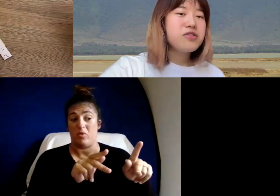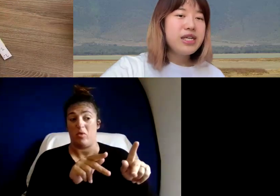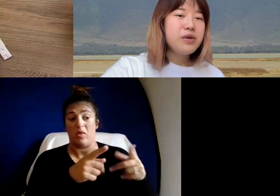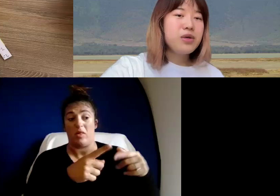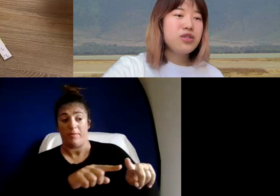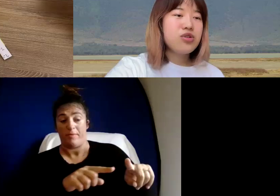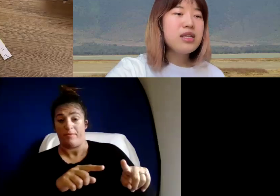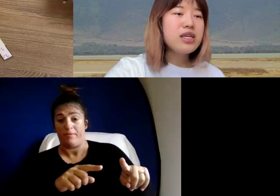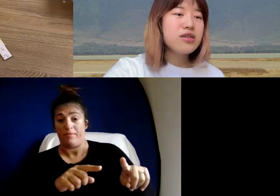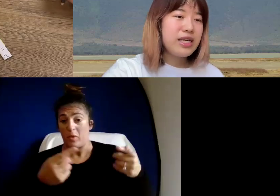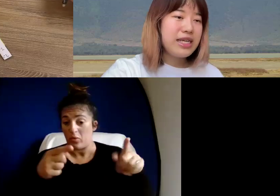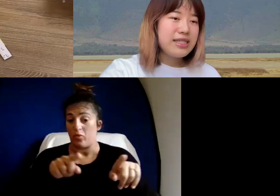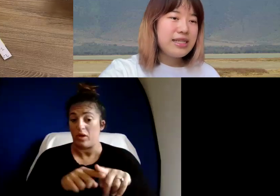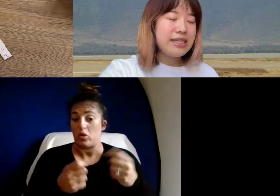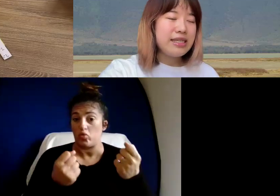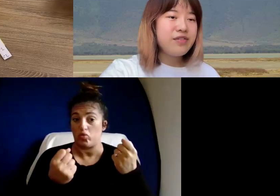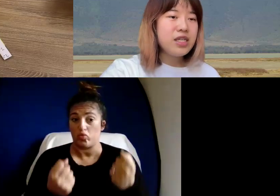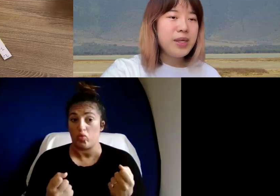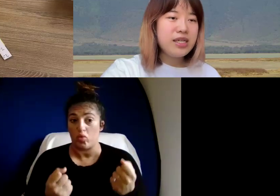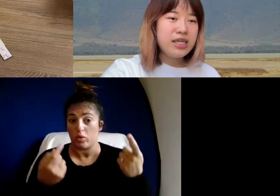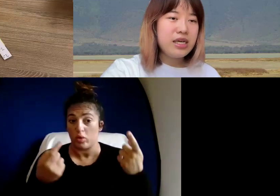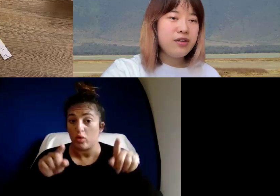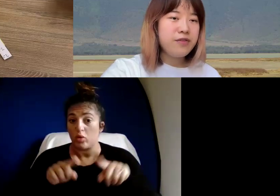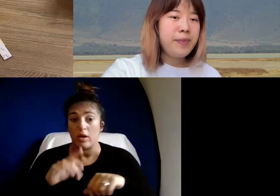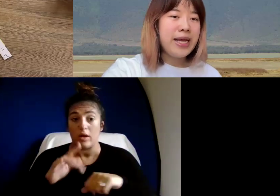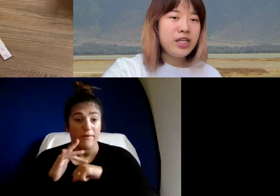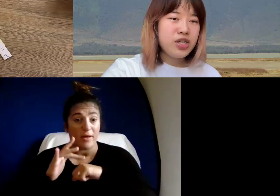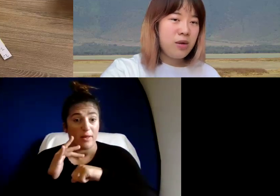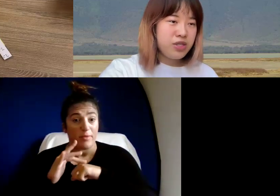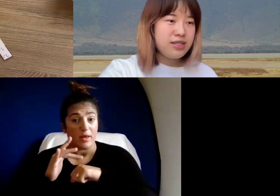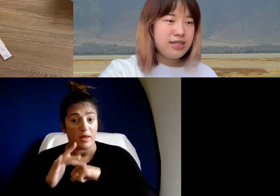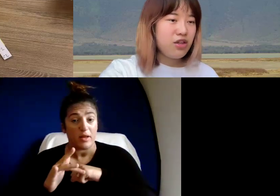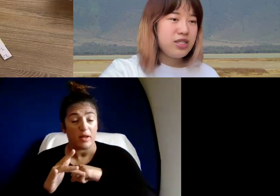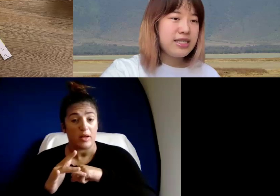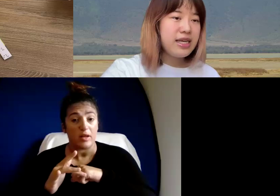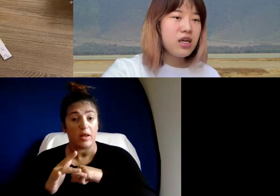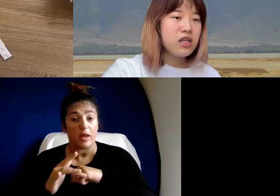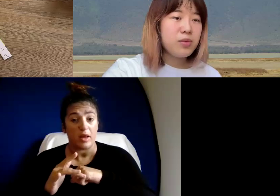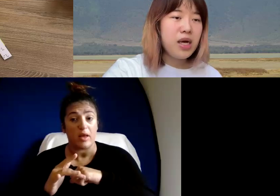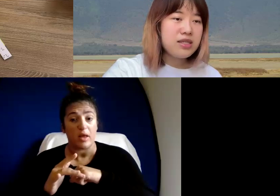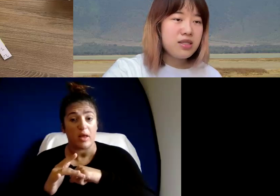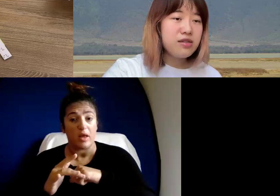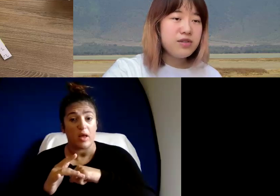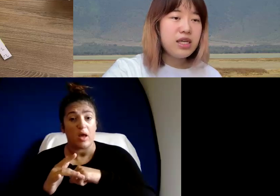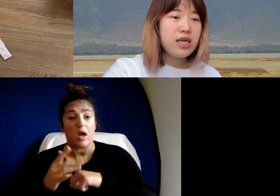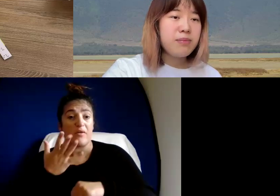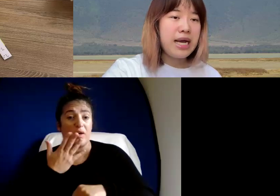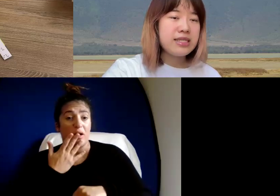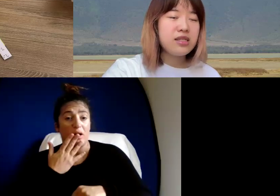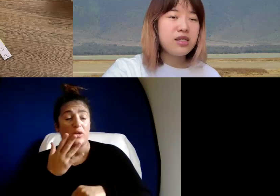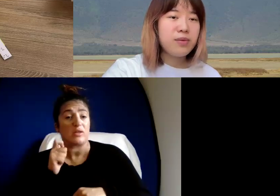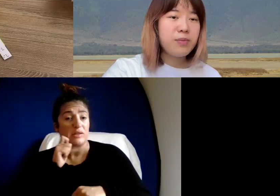either agreed or strongly agreed that the availability of bandage options in their skin color